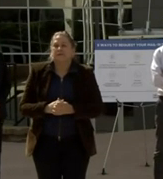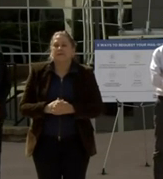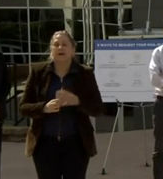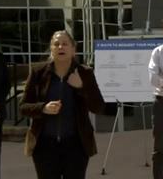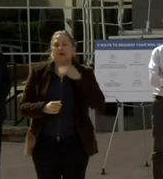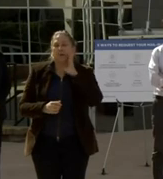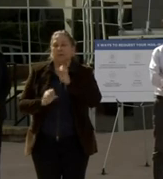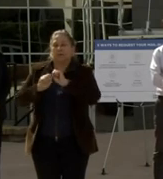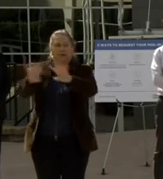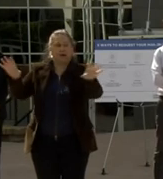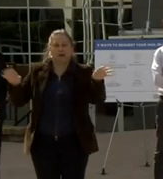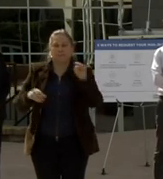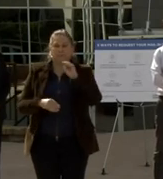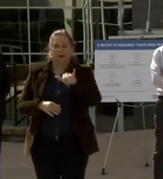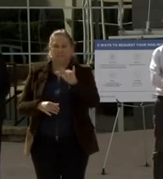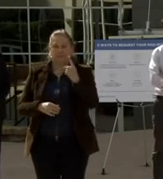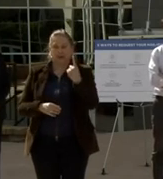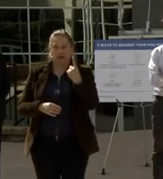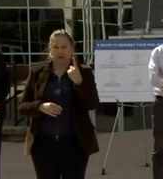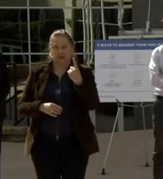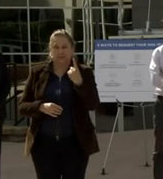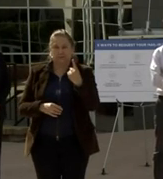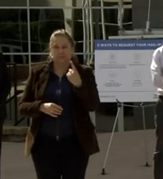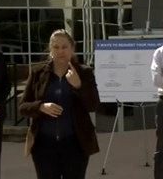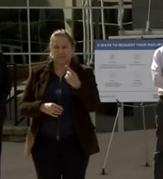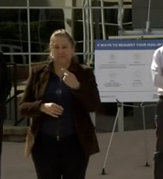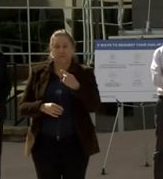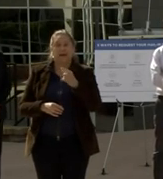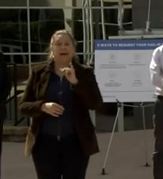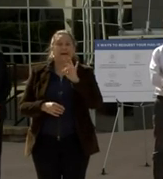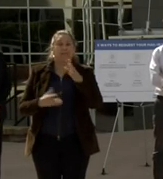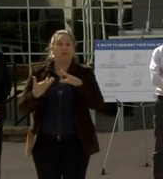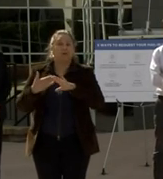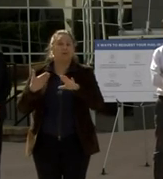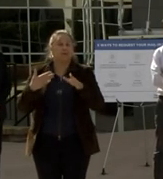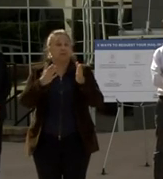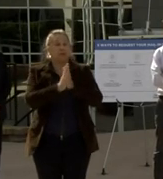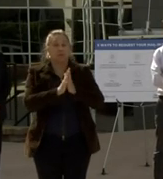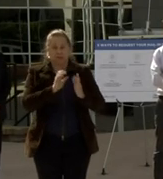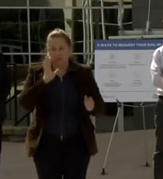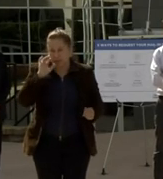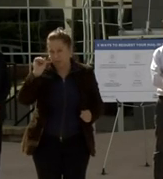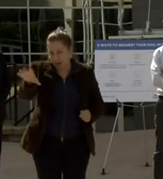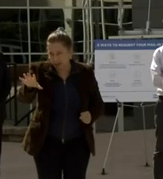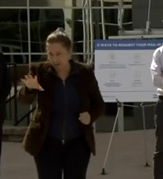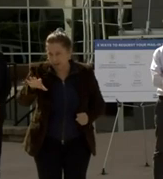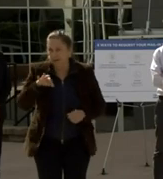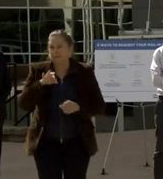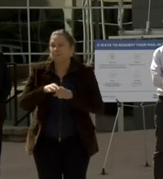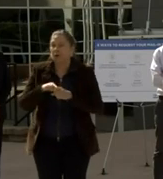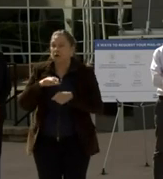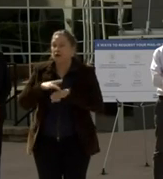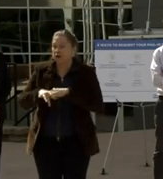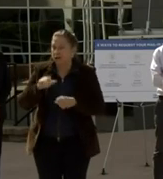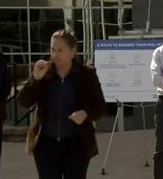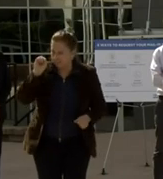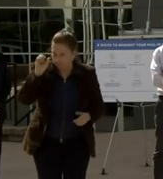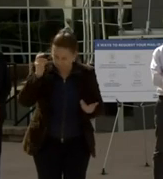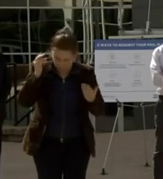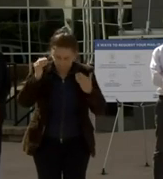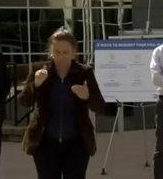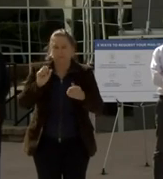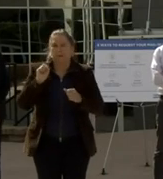as requests are received thereafter. Vote early, vote by mail if at all possible, and stay safe. Thank